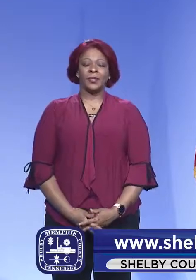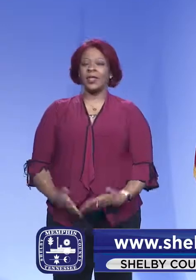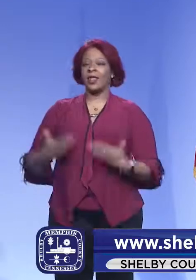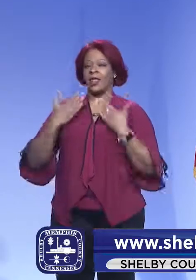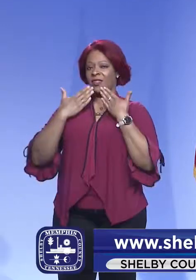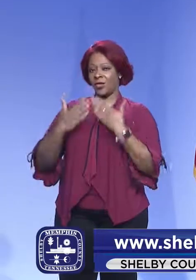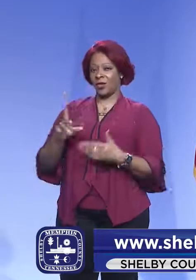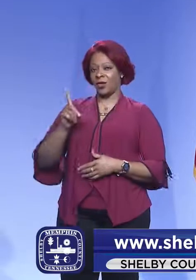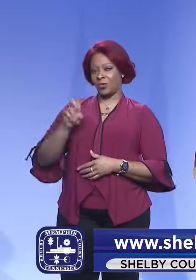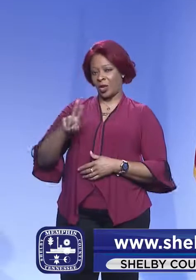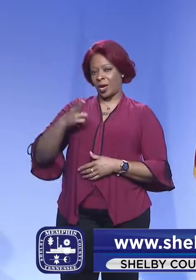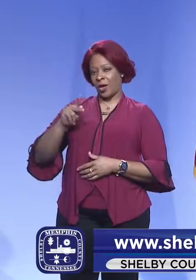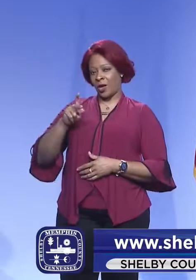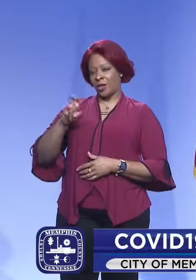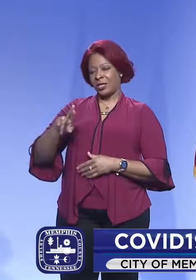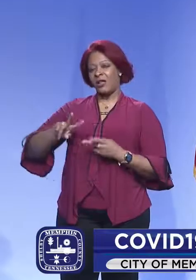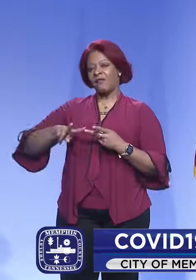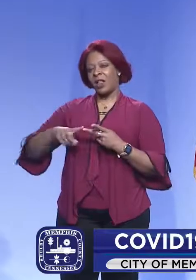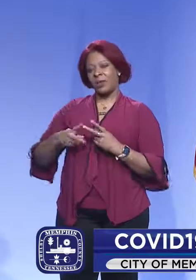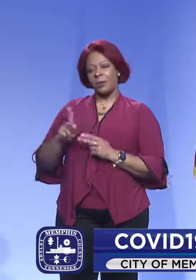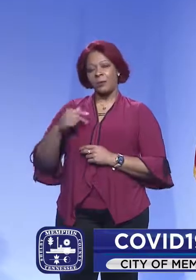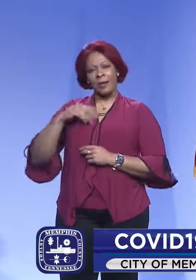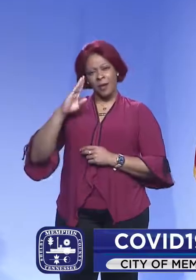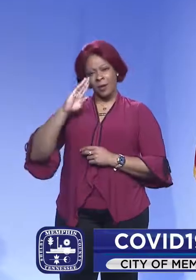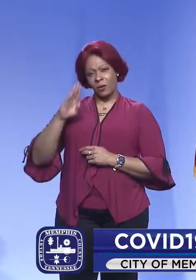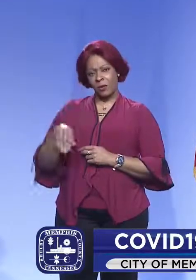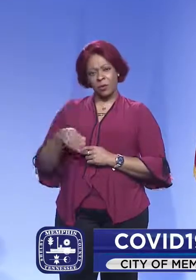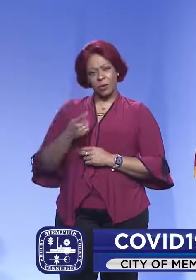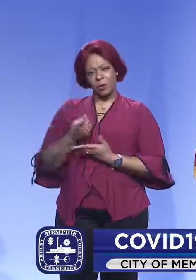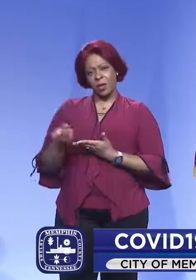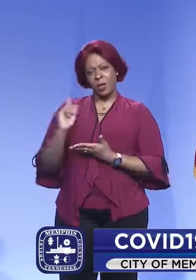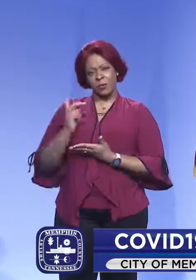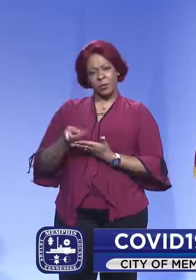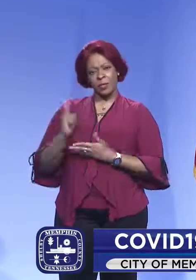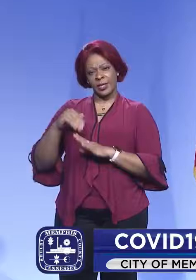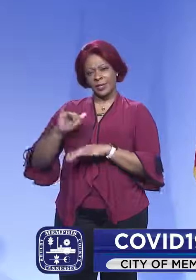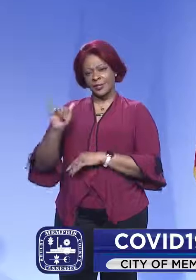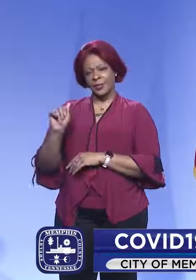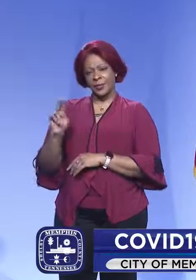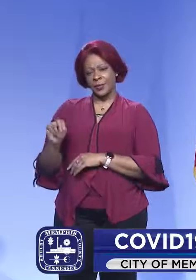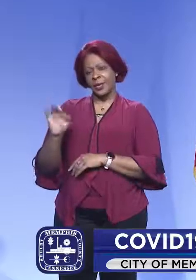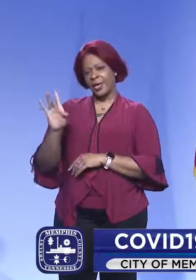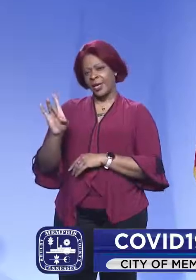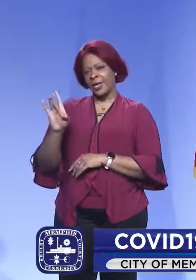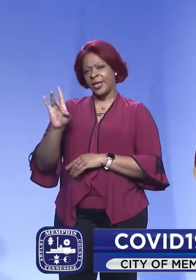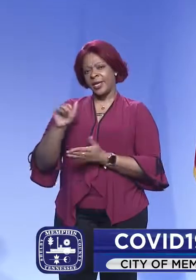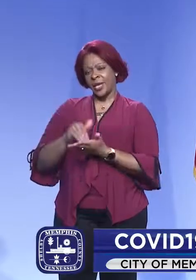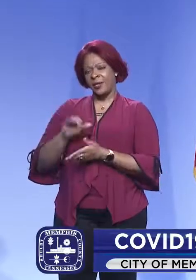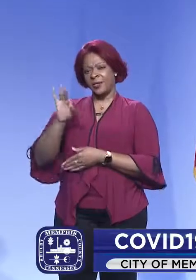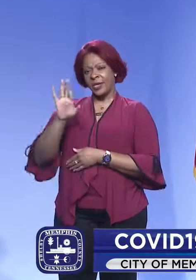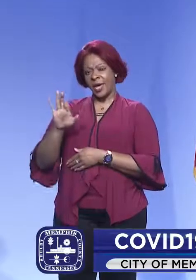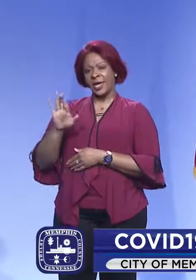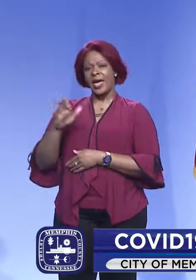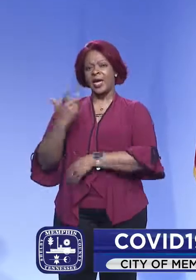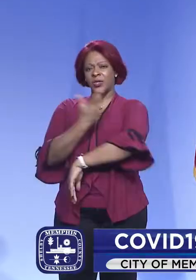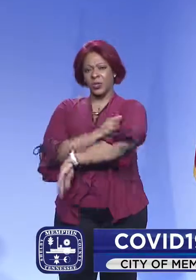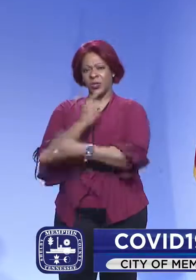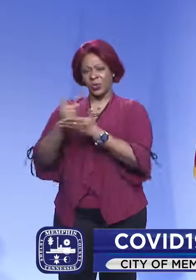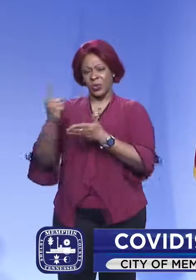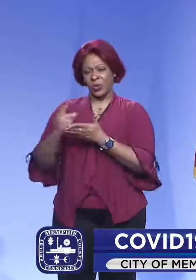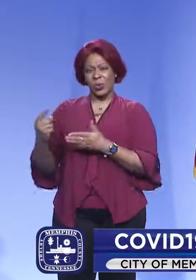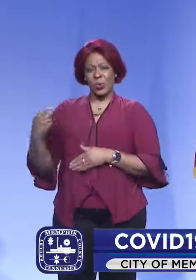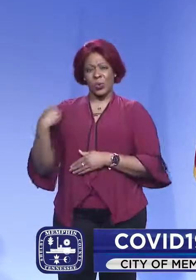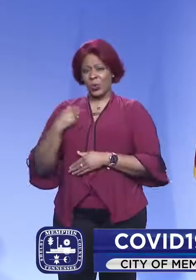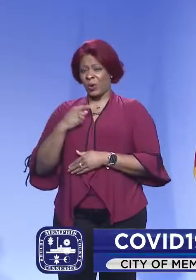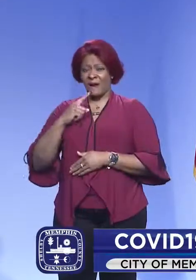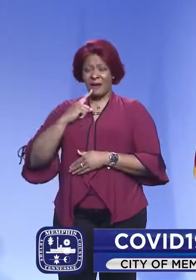Dr. Haushalter. And as a follow-up, I know these couple of weeks in January, it's 8,900 doses a week.